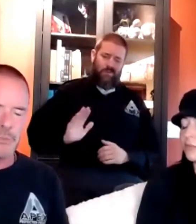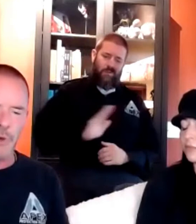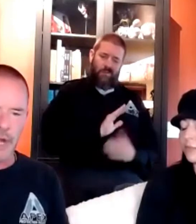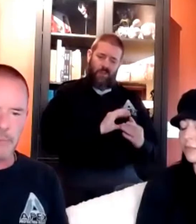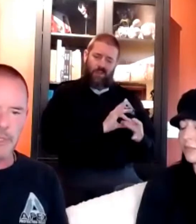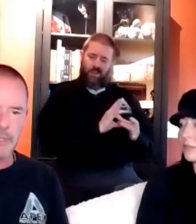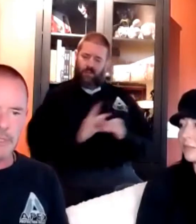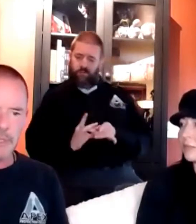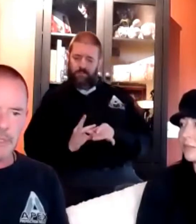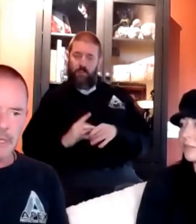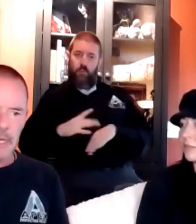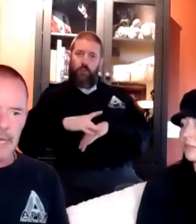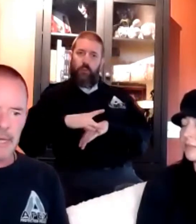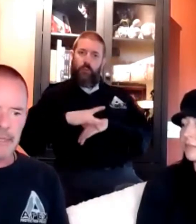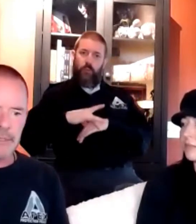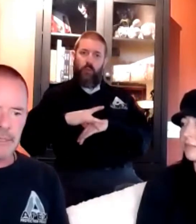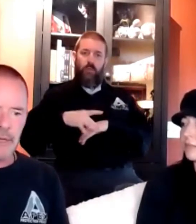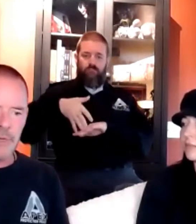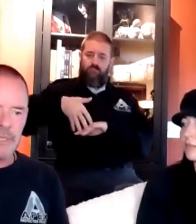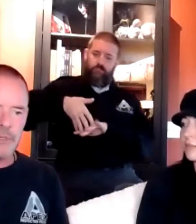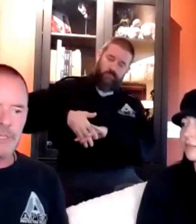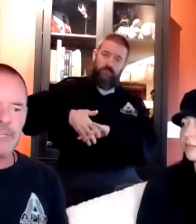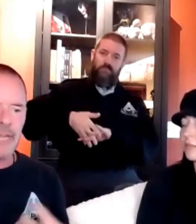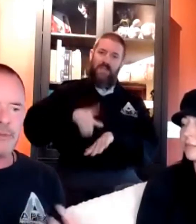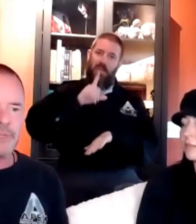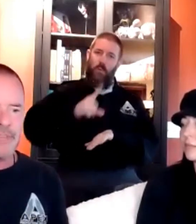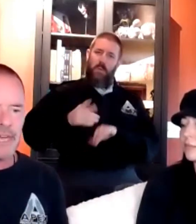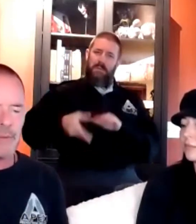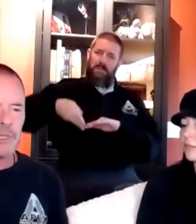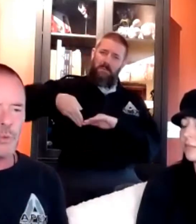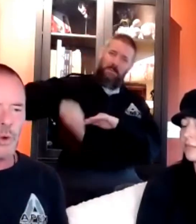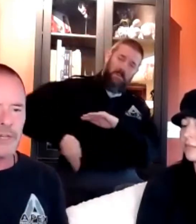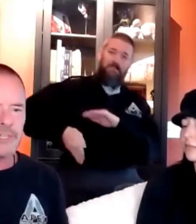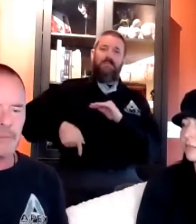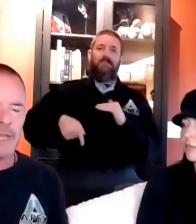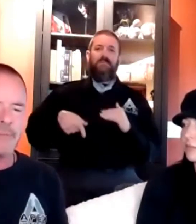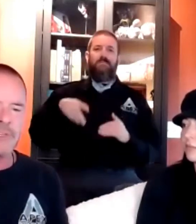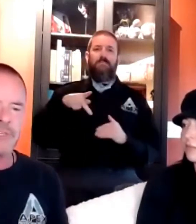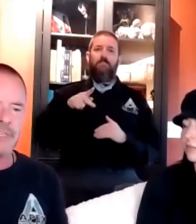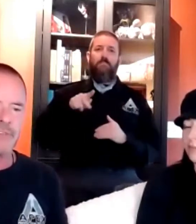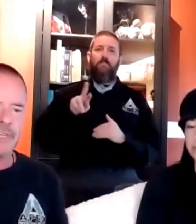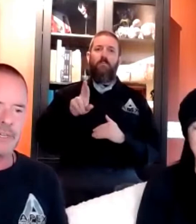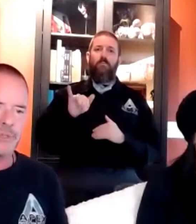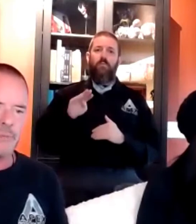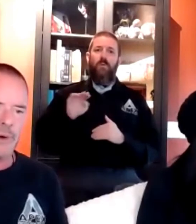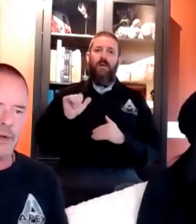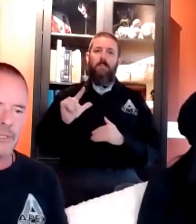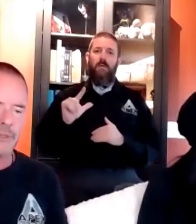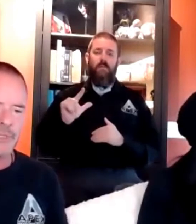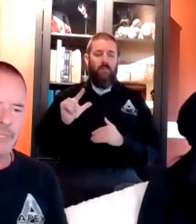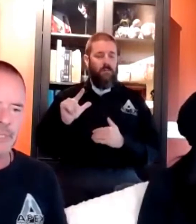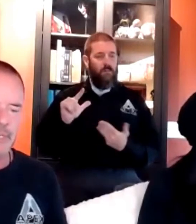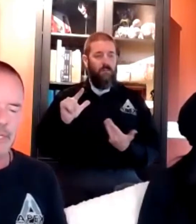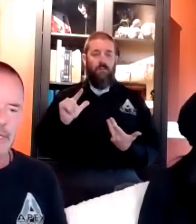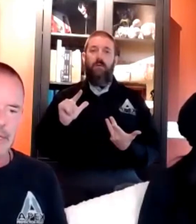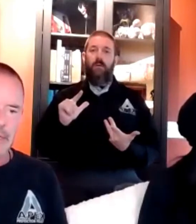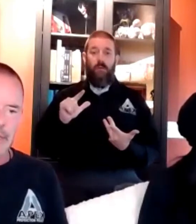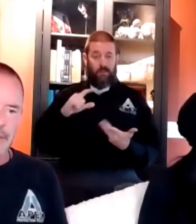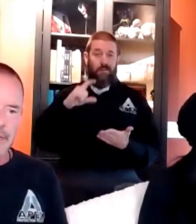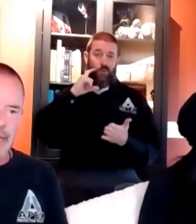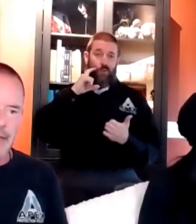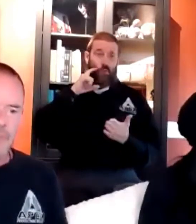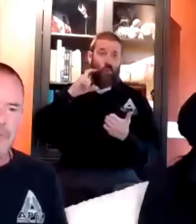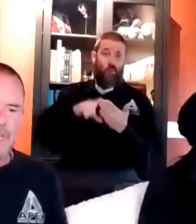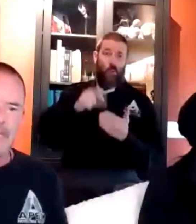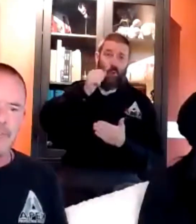is primal. And when you connect with them and you watch them, and I mentioned in the video tomorrow, you'll see